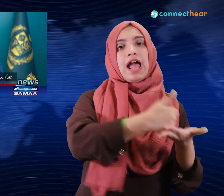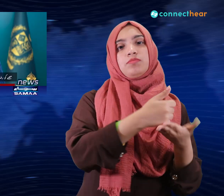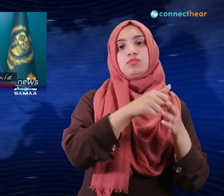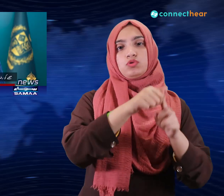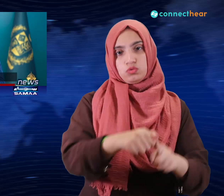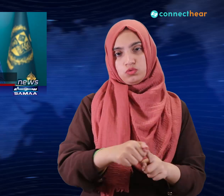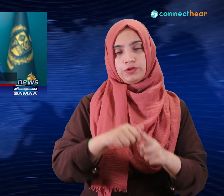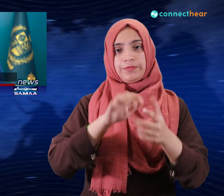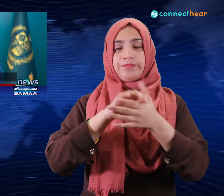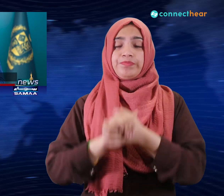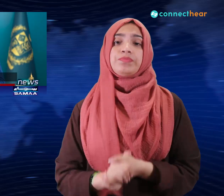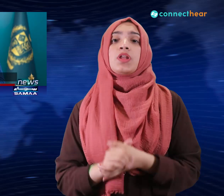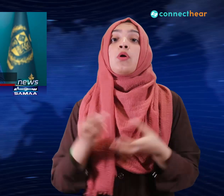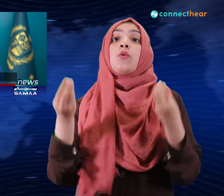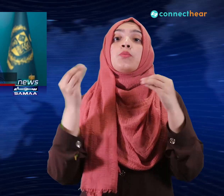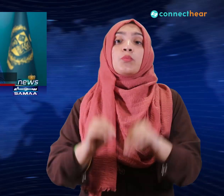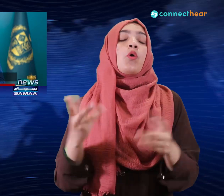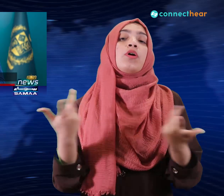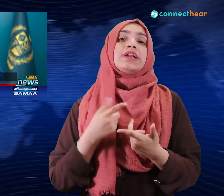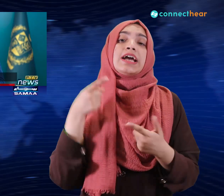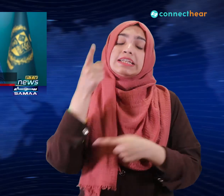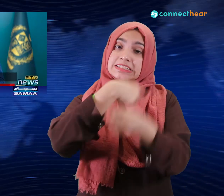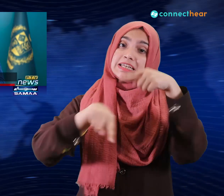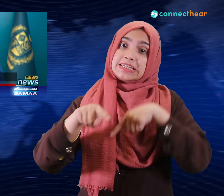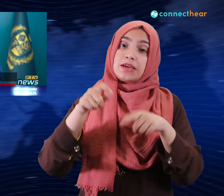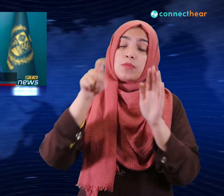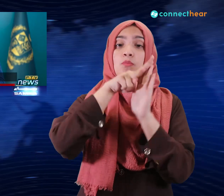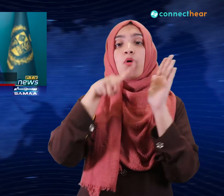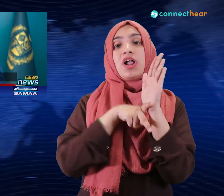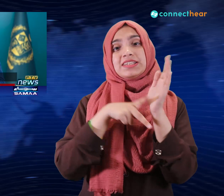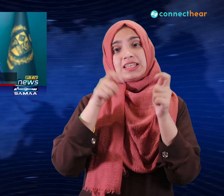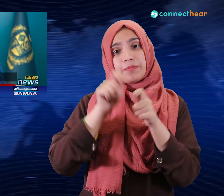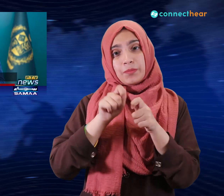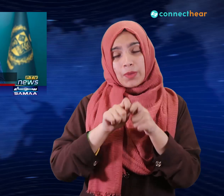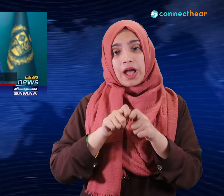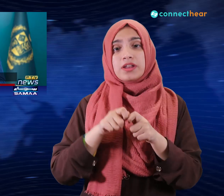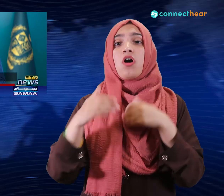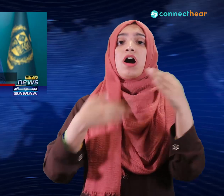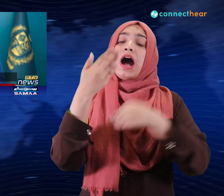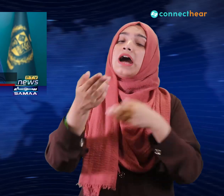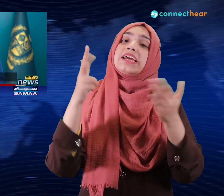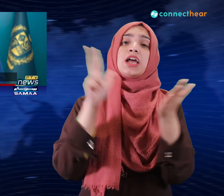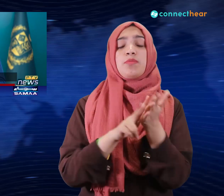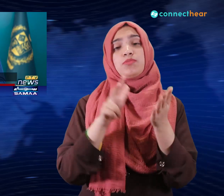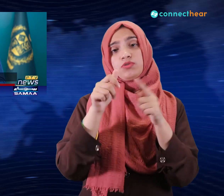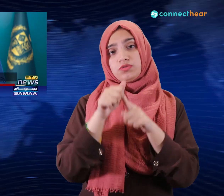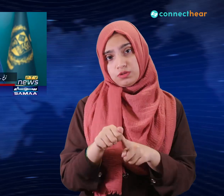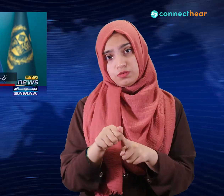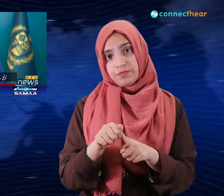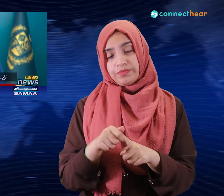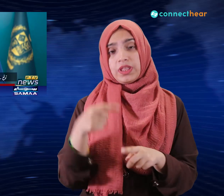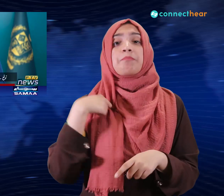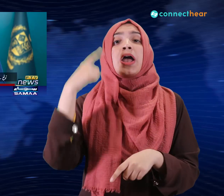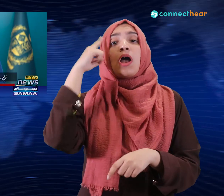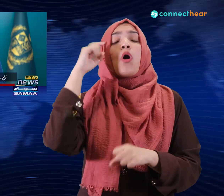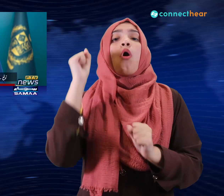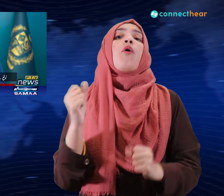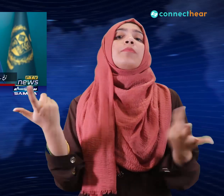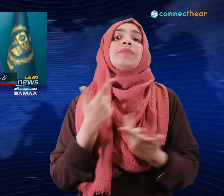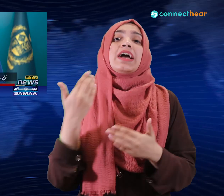quotas, and this should be approved urgently. I hope that at